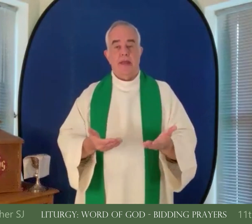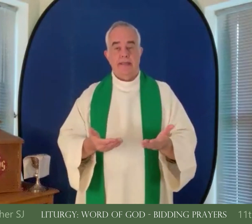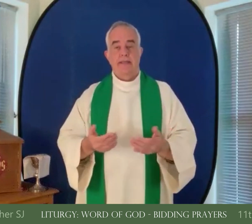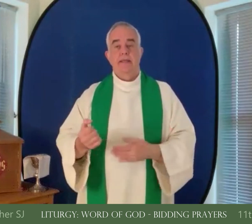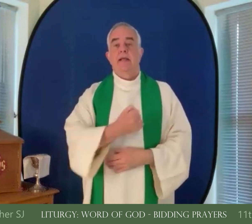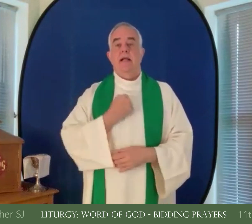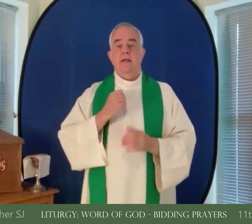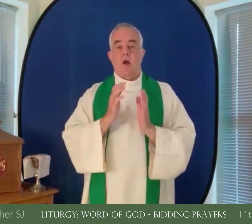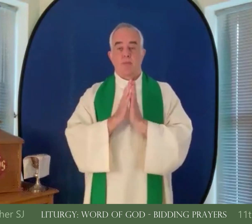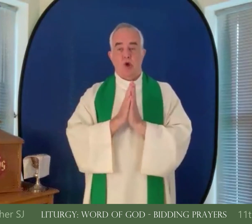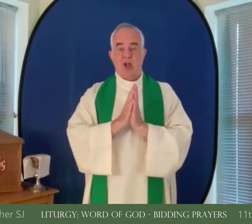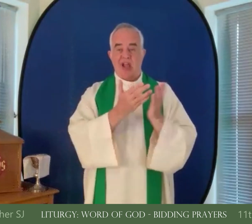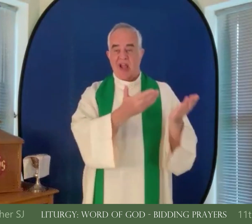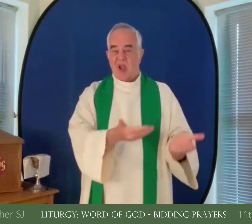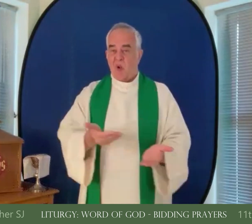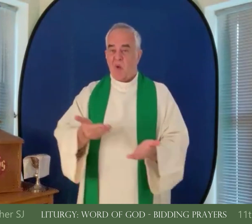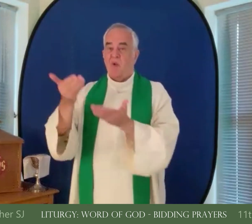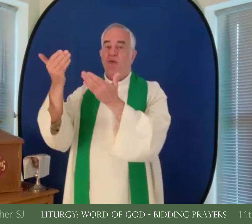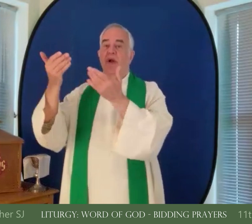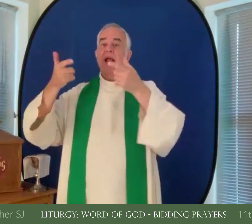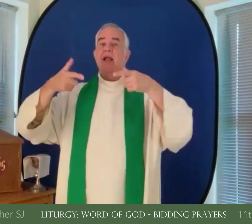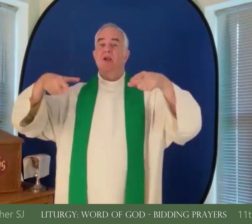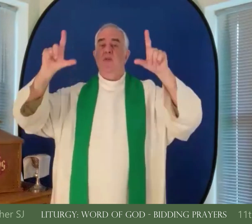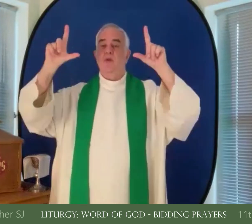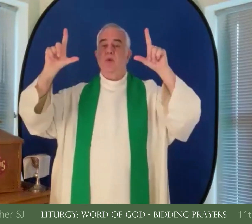This is our prayer. We pray to the Lord.